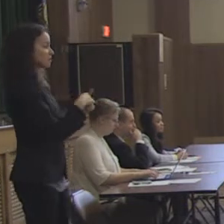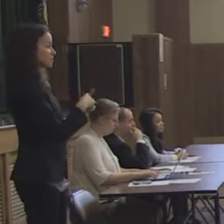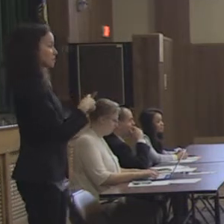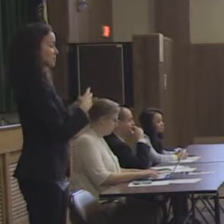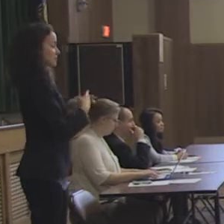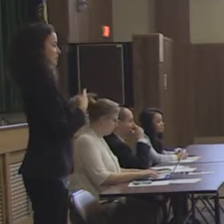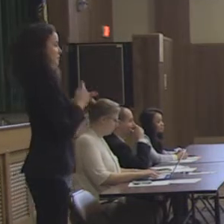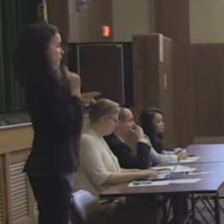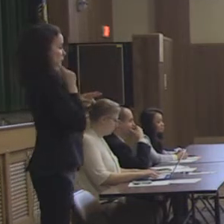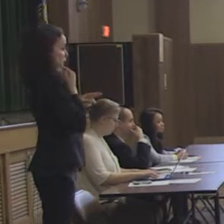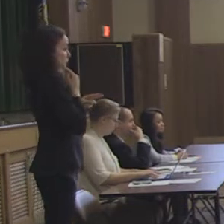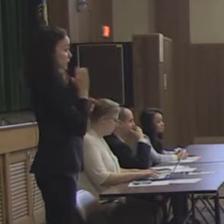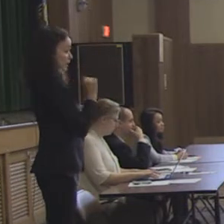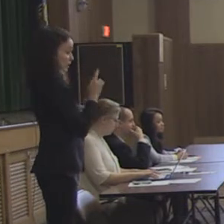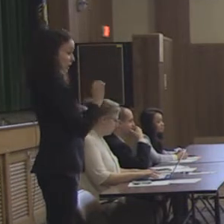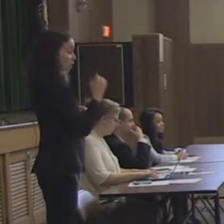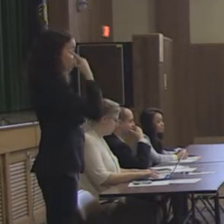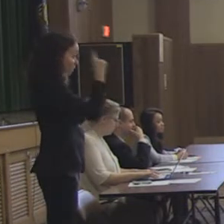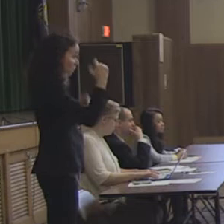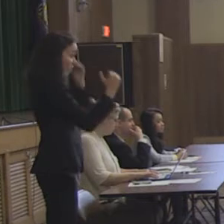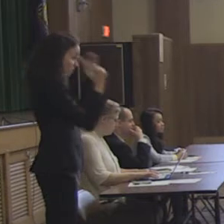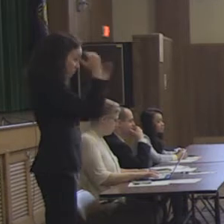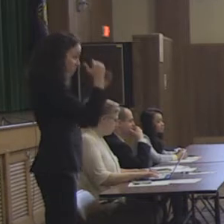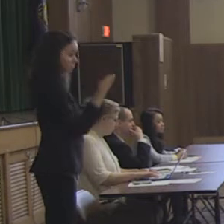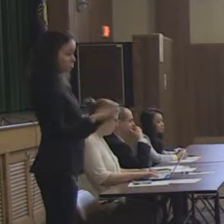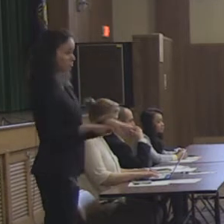for adults, children, and adolescents.